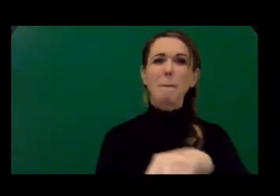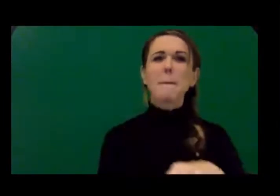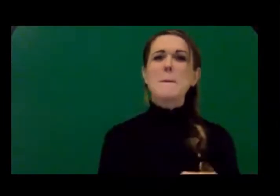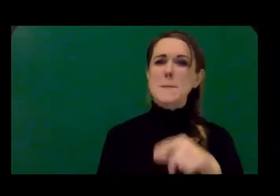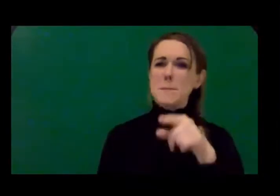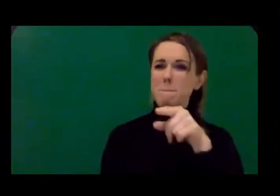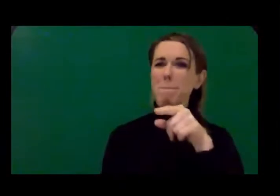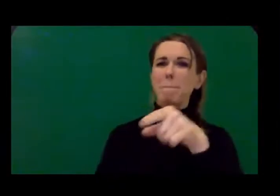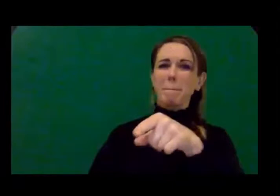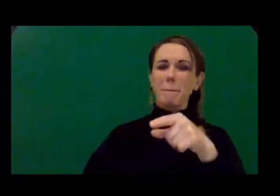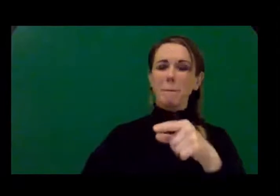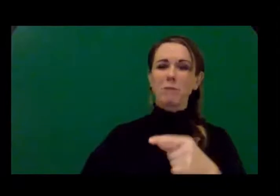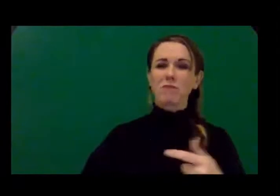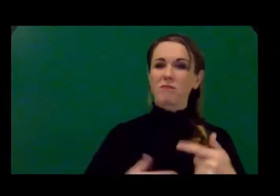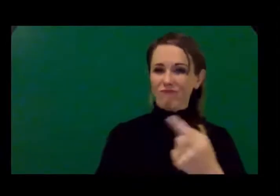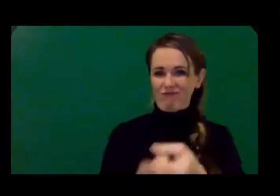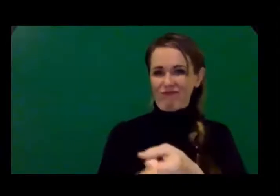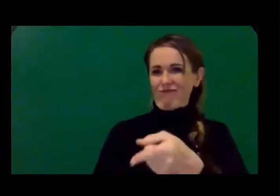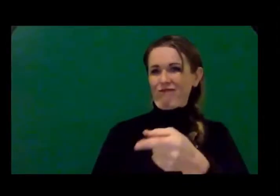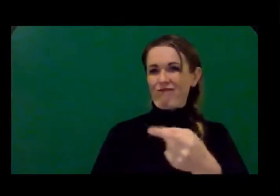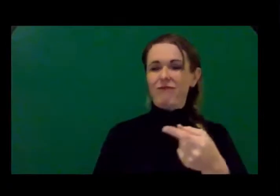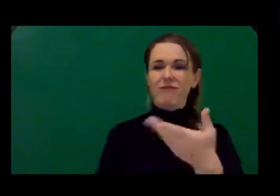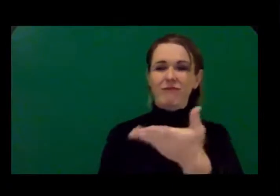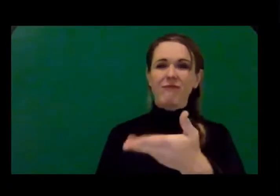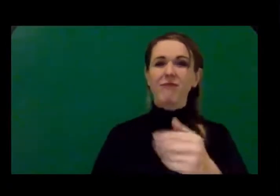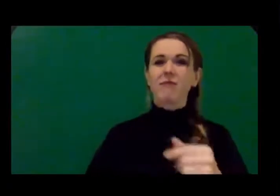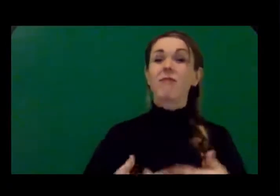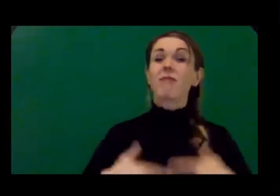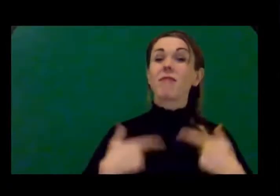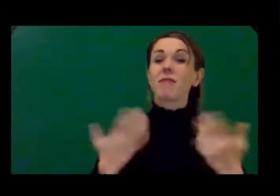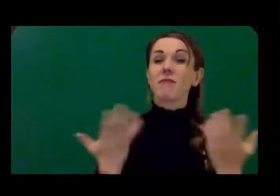At that pond, there lived a caterpillar.